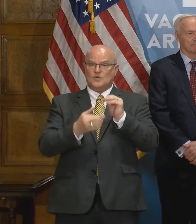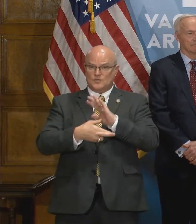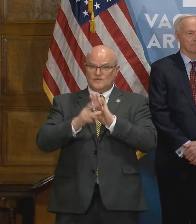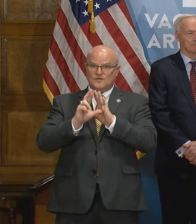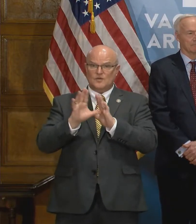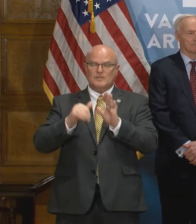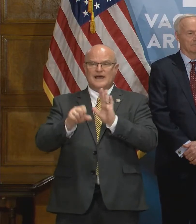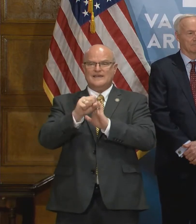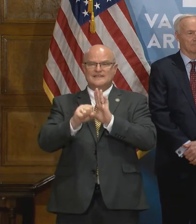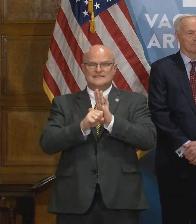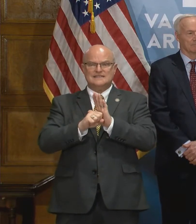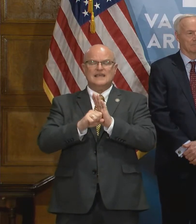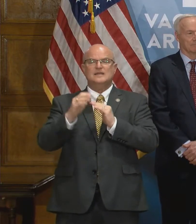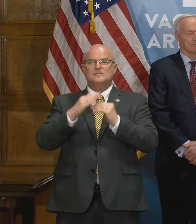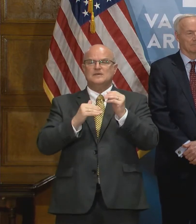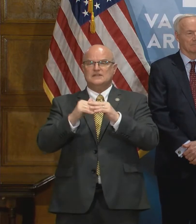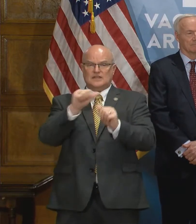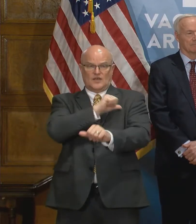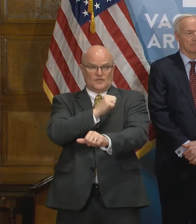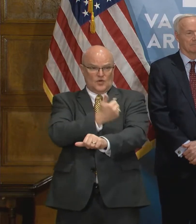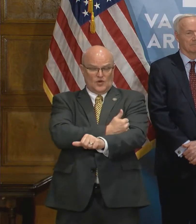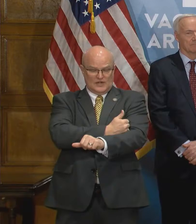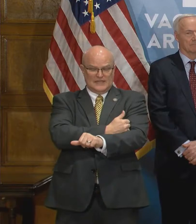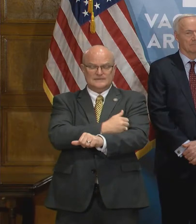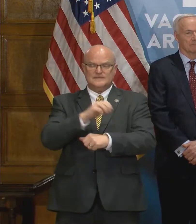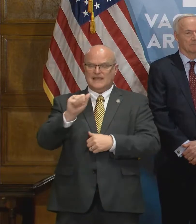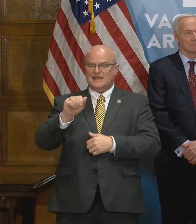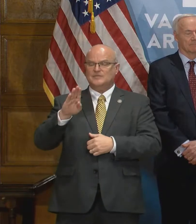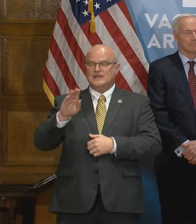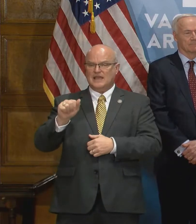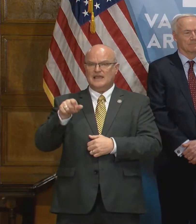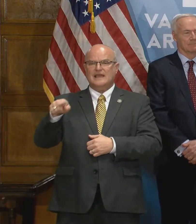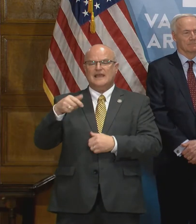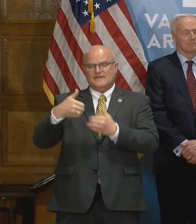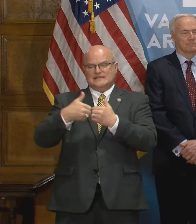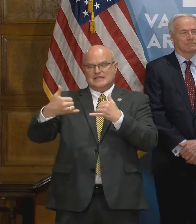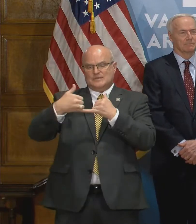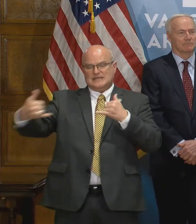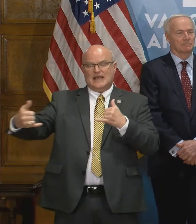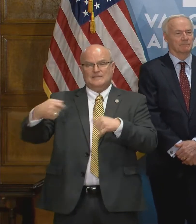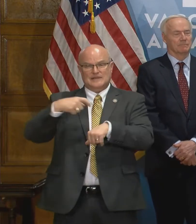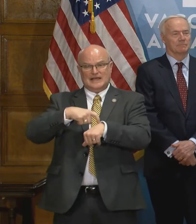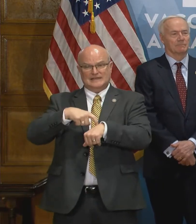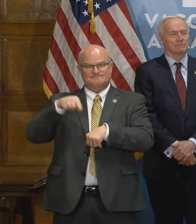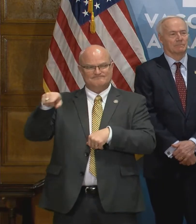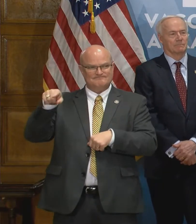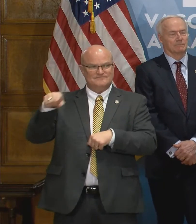by our state building authority, and they have a separate timeline that they have